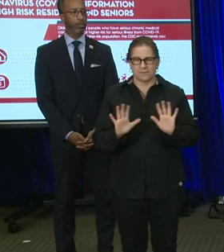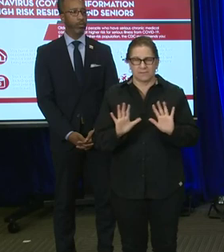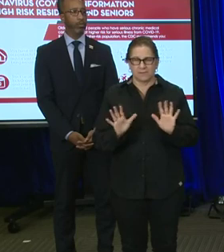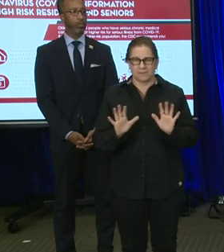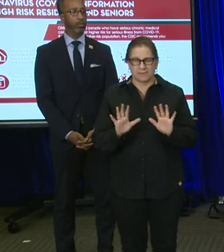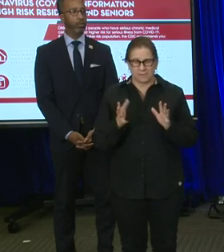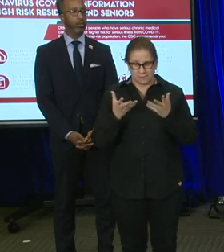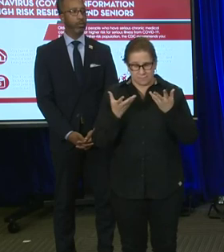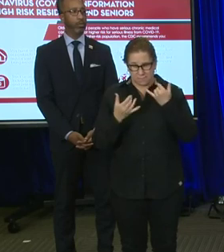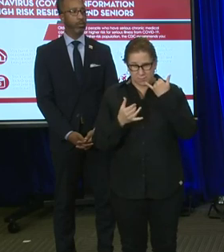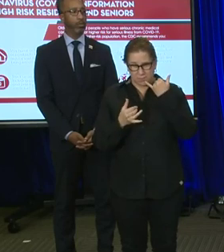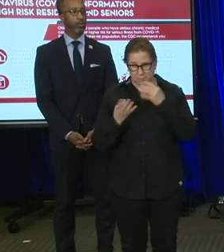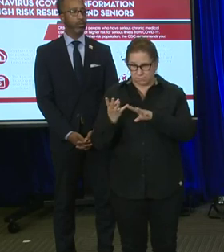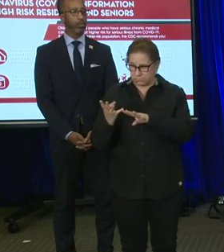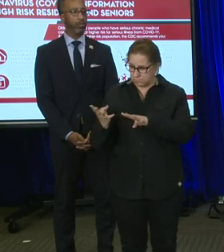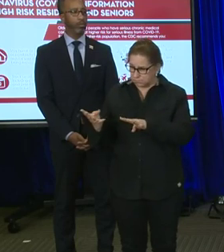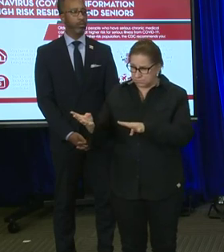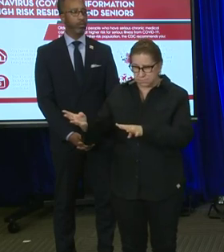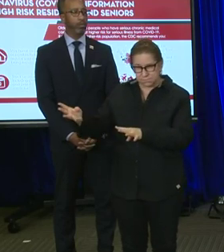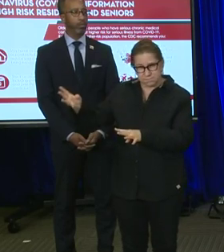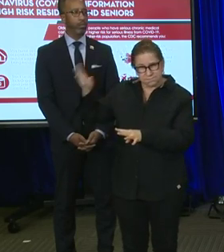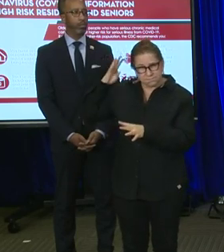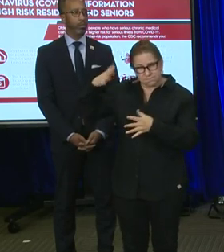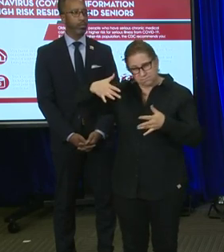to visit our website,